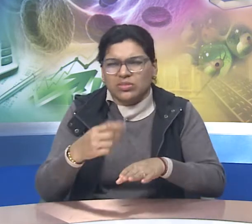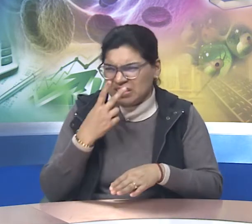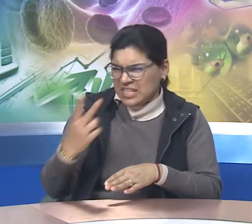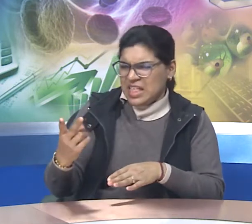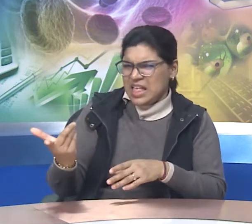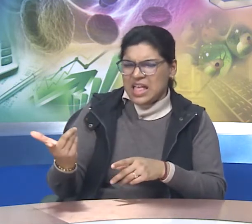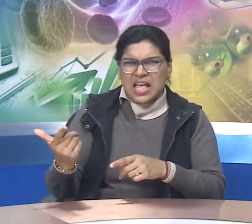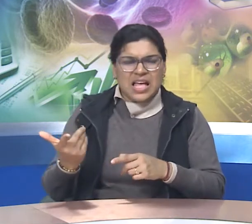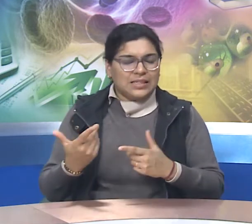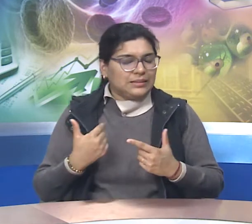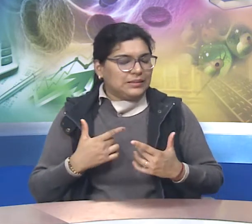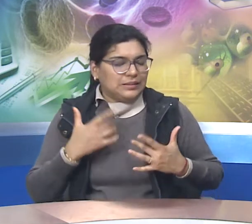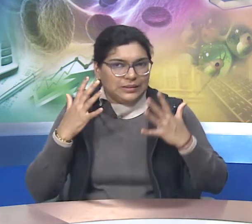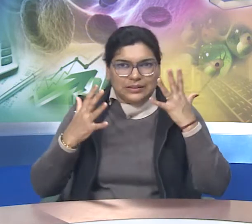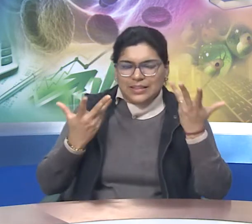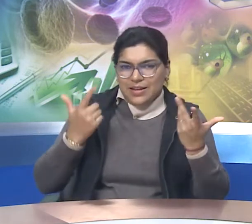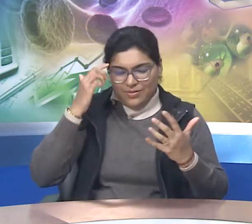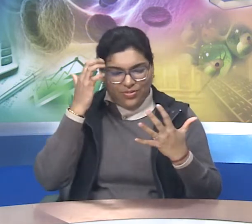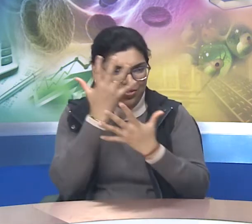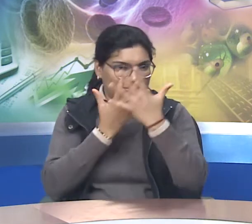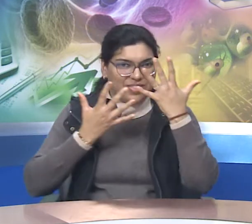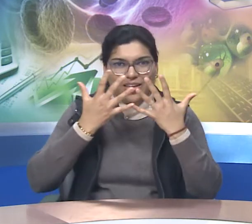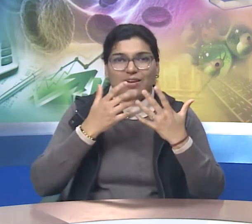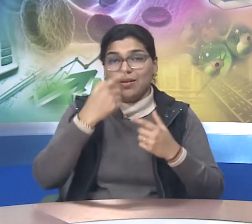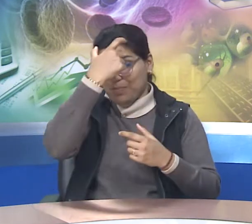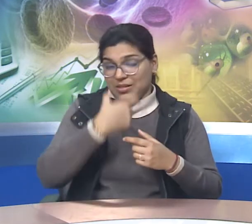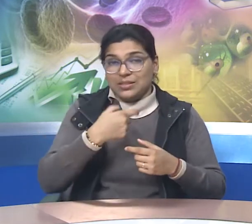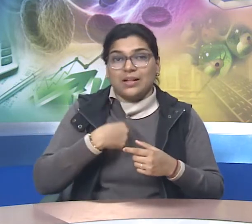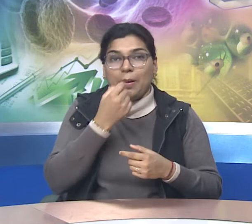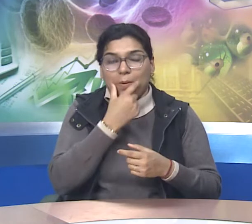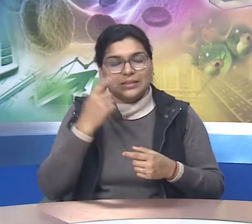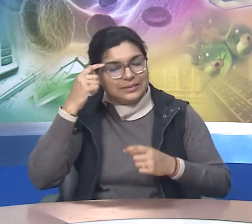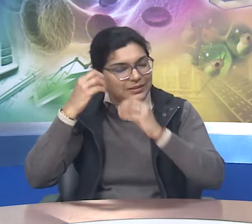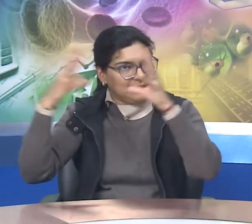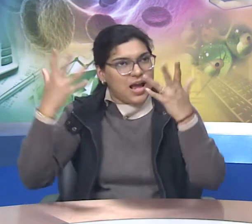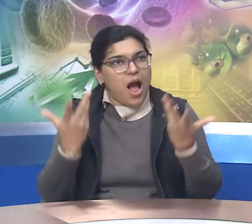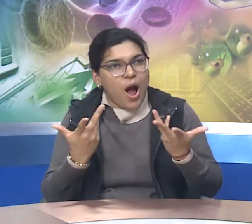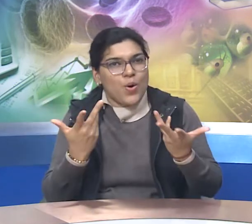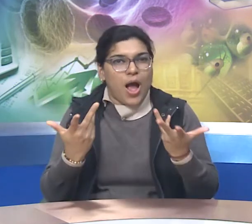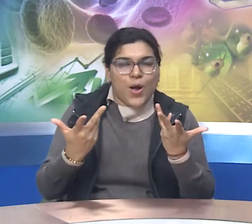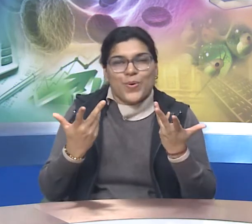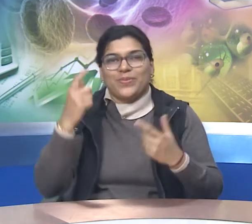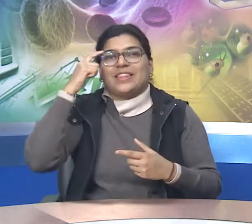job, and a boy like Shoeshine had not been